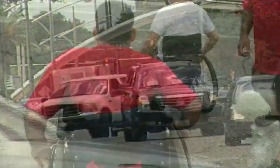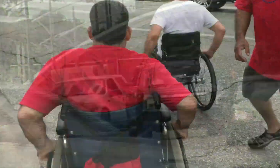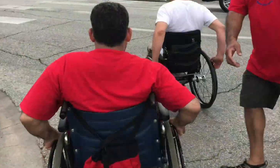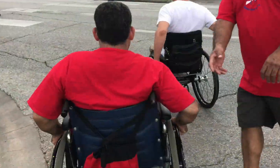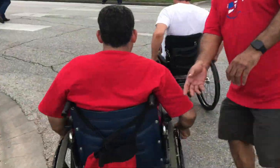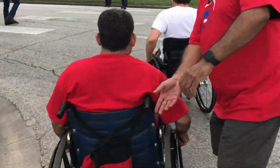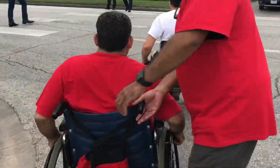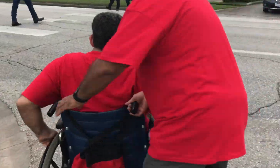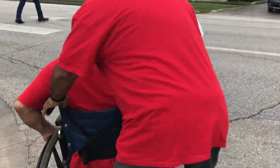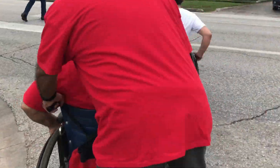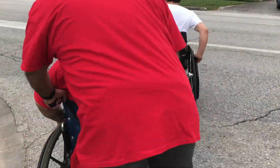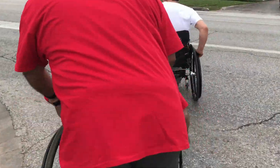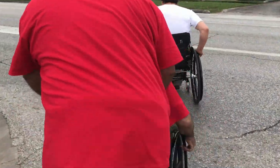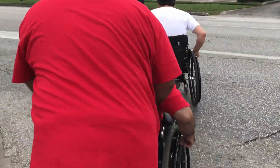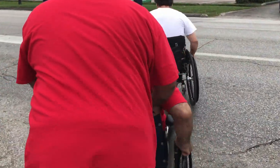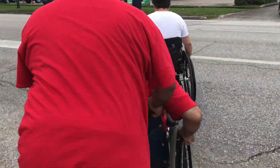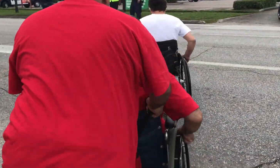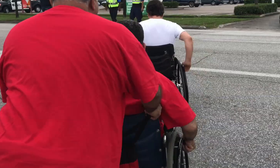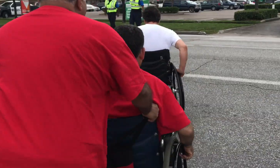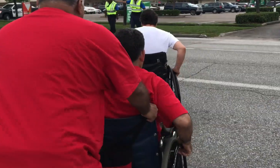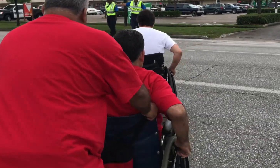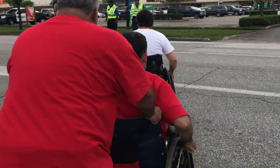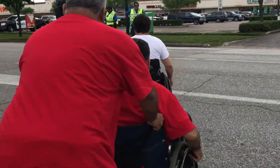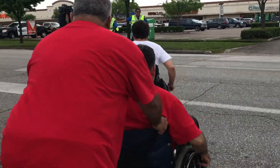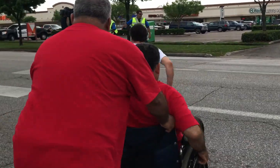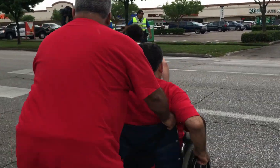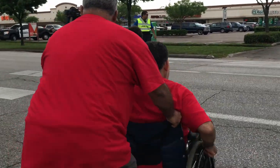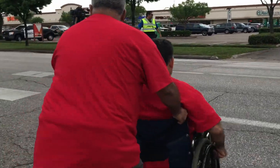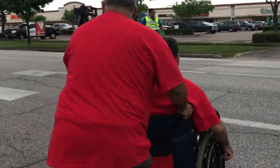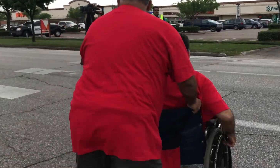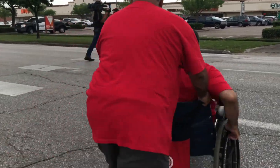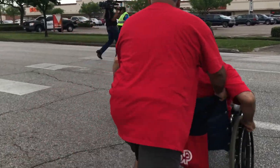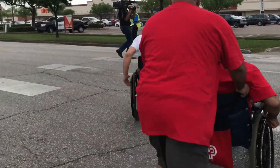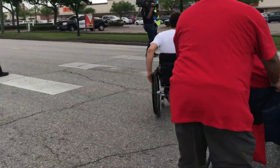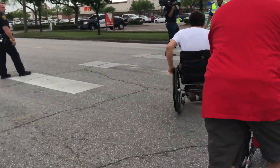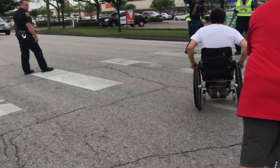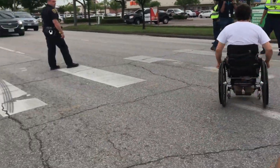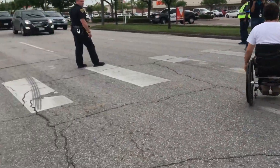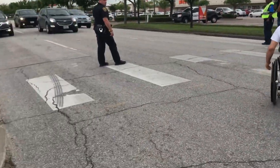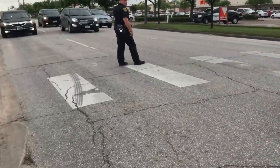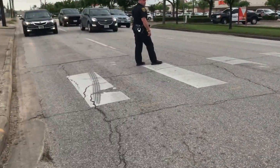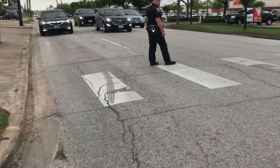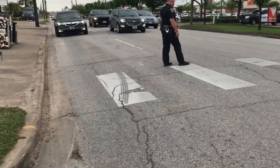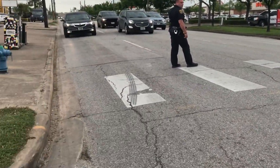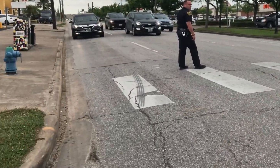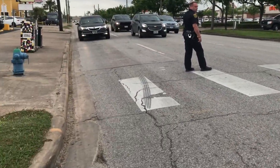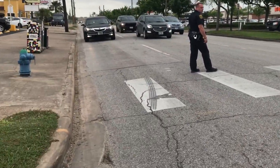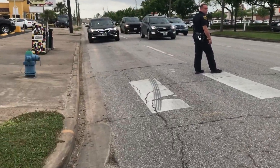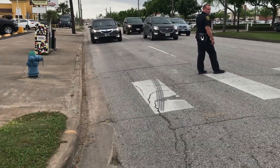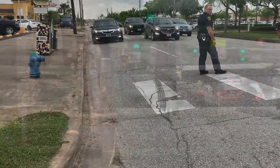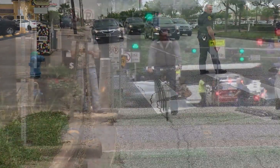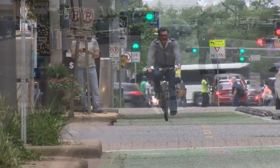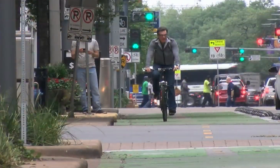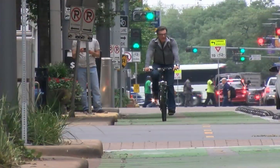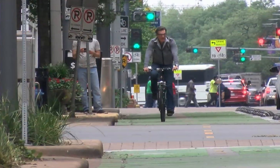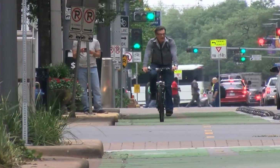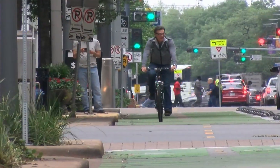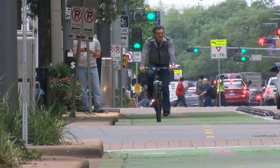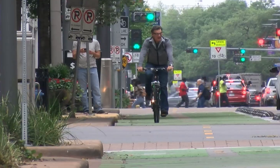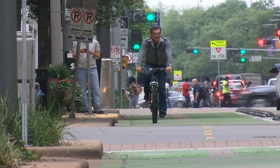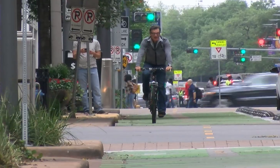great cities, Houston is evolving. Our mobility policy is also evolving as we shift the way we